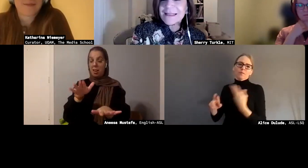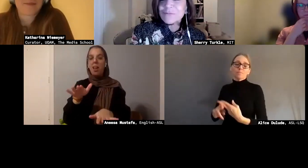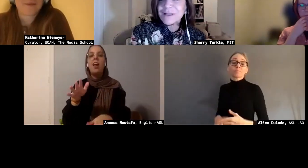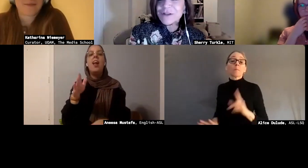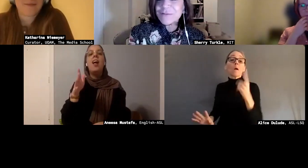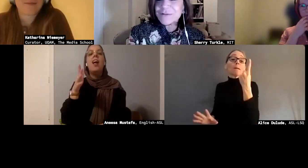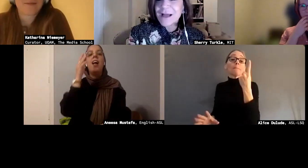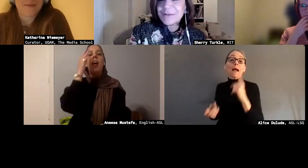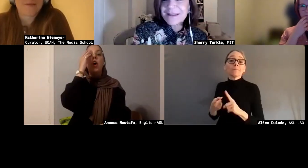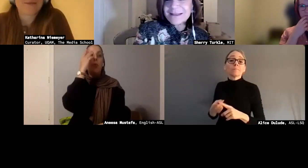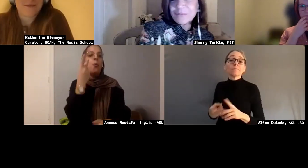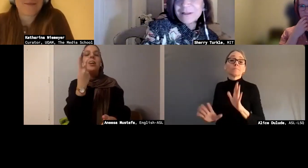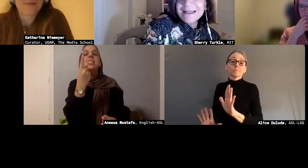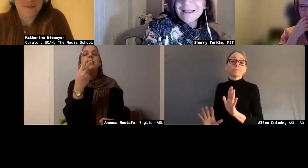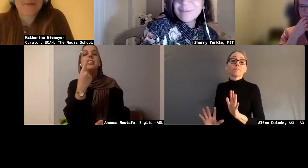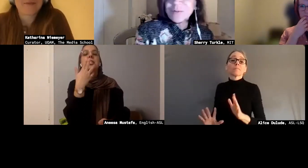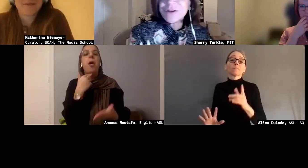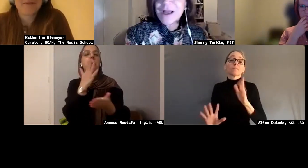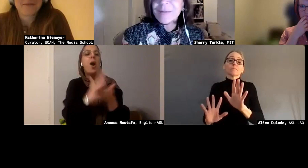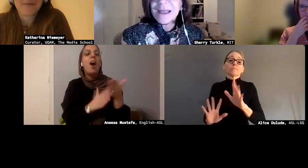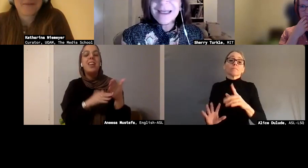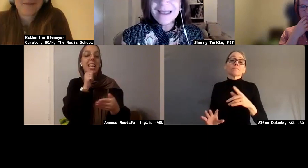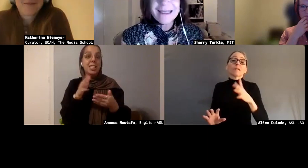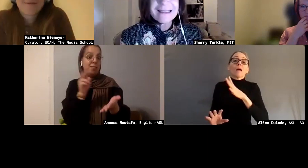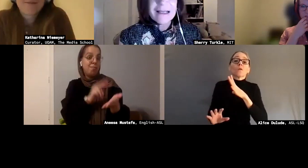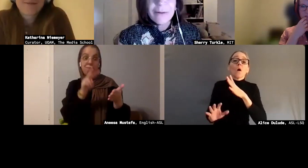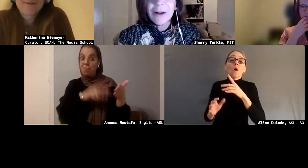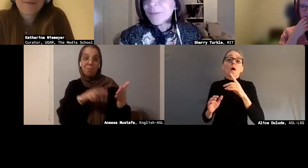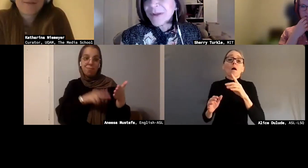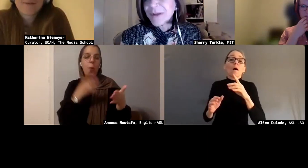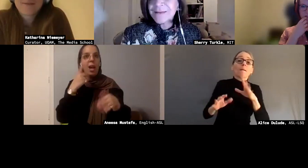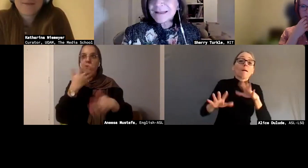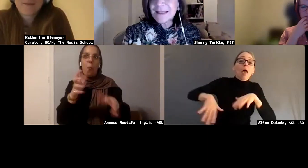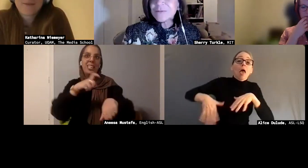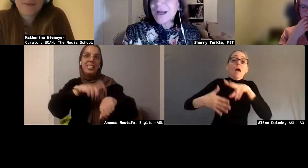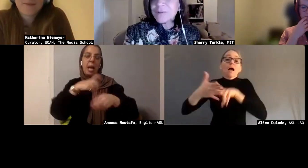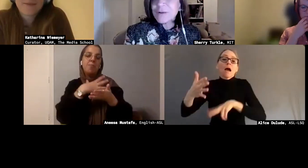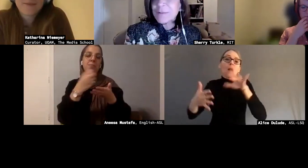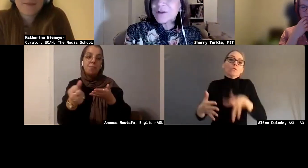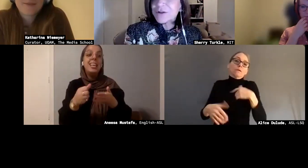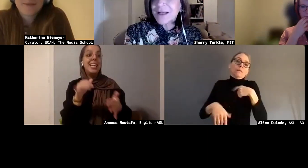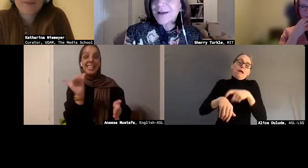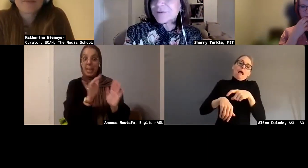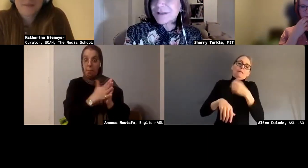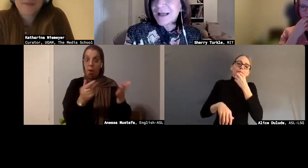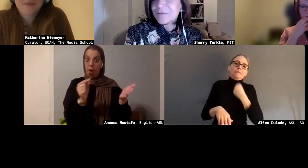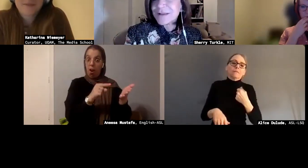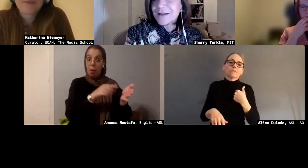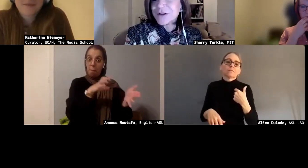I didn't read just for time, because I didn't want to take up too much time, is in the same chapter, I mentioned